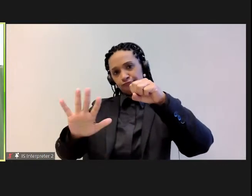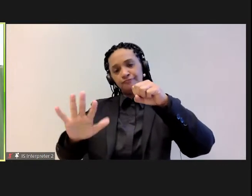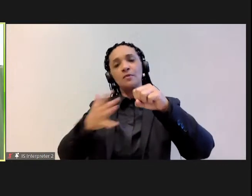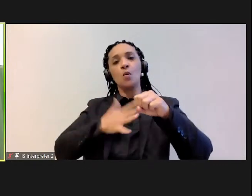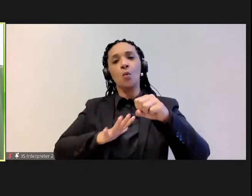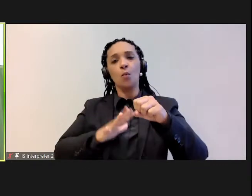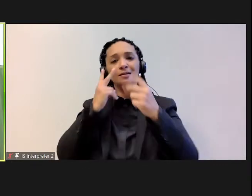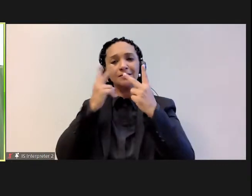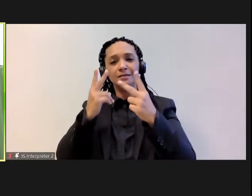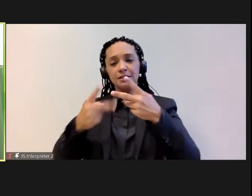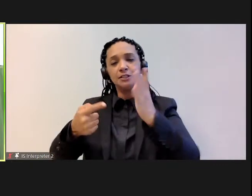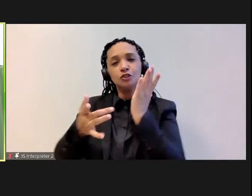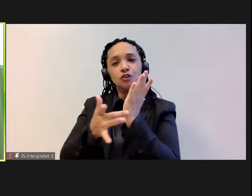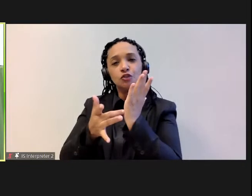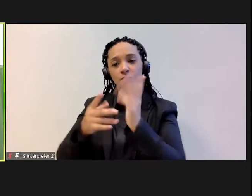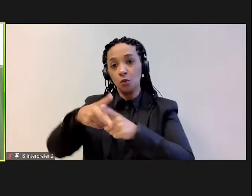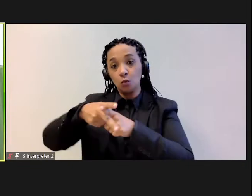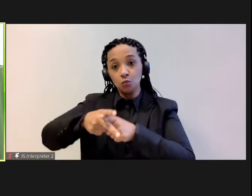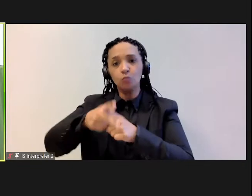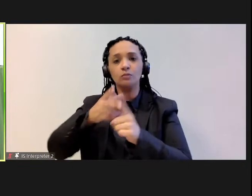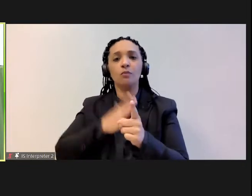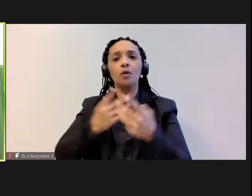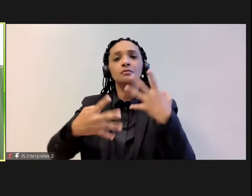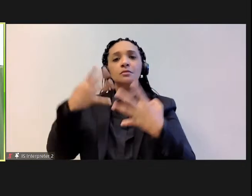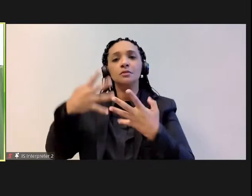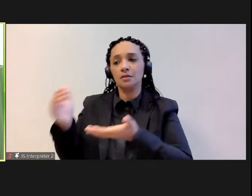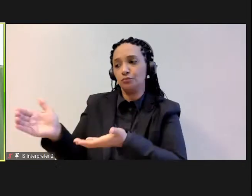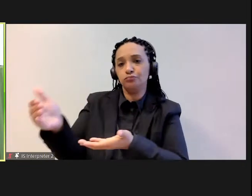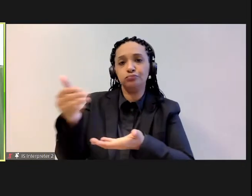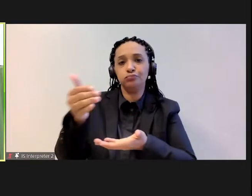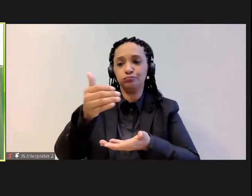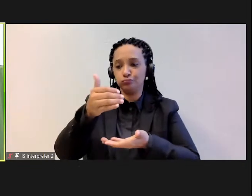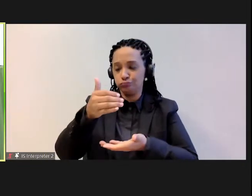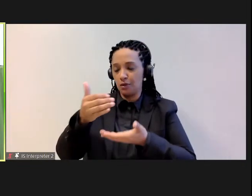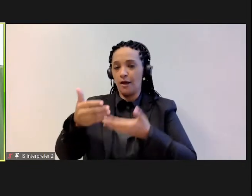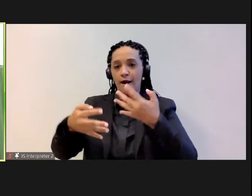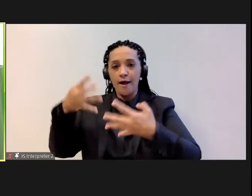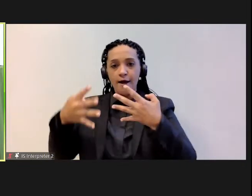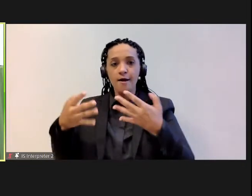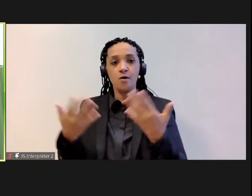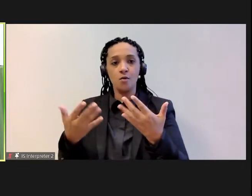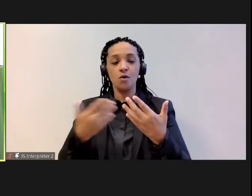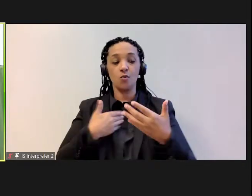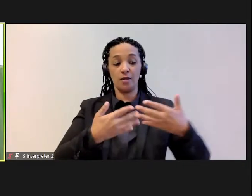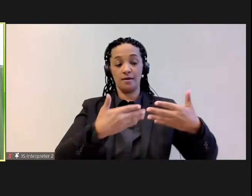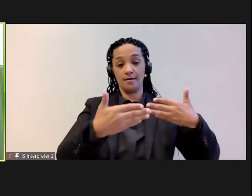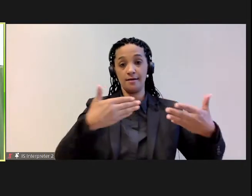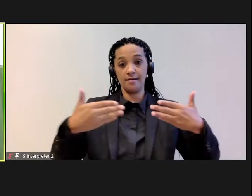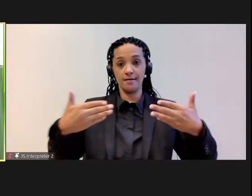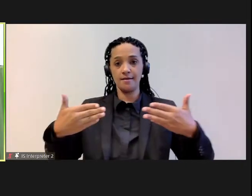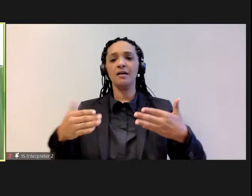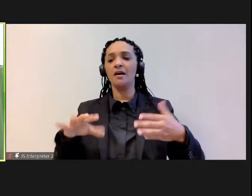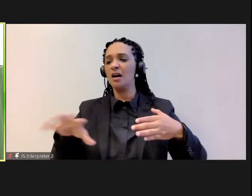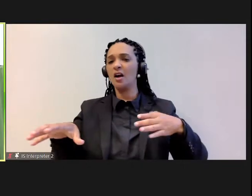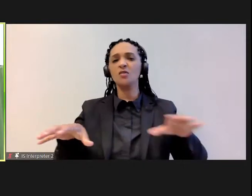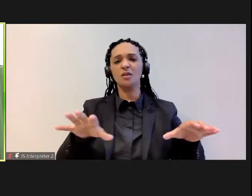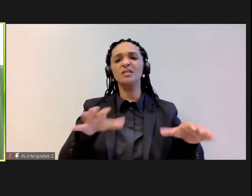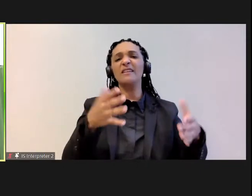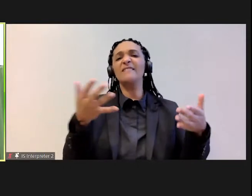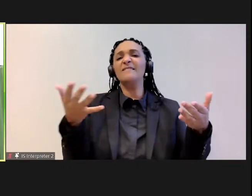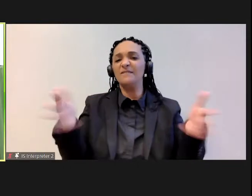collect data with the general census and housing census. Some countries have finished it.